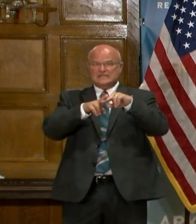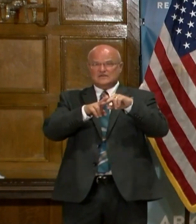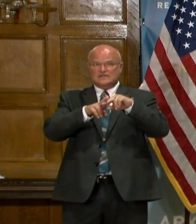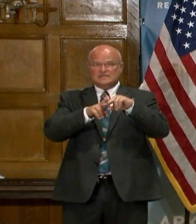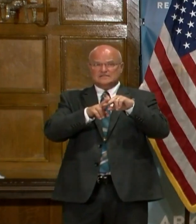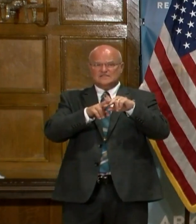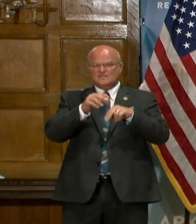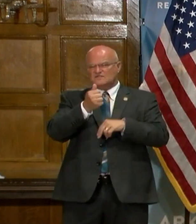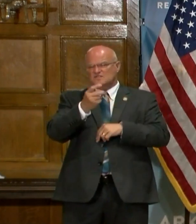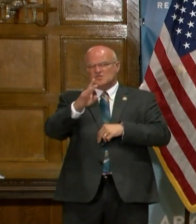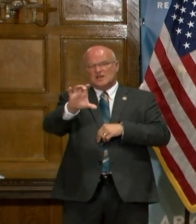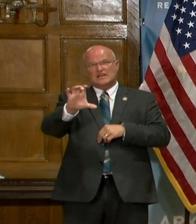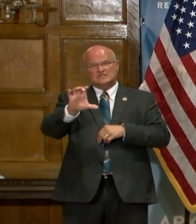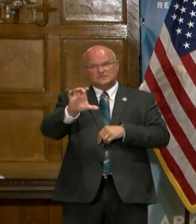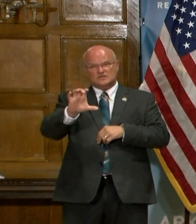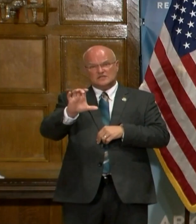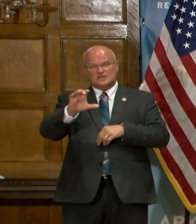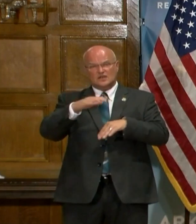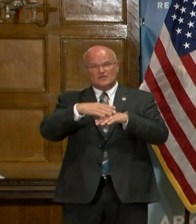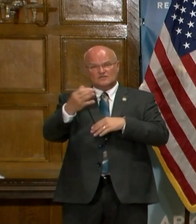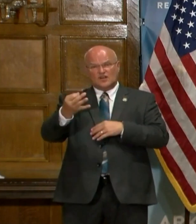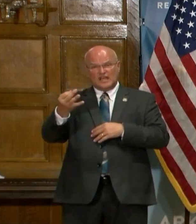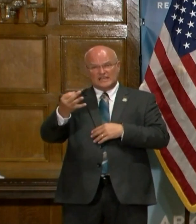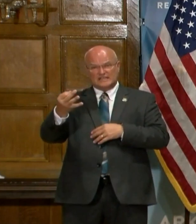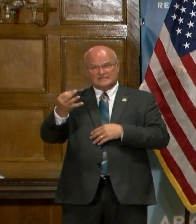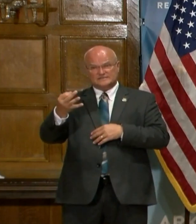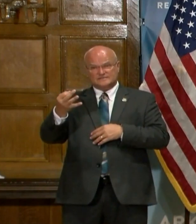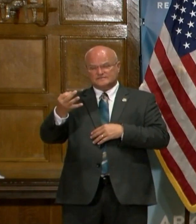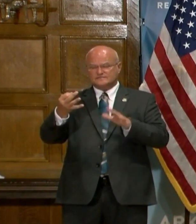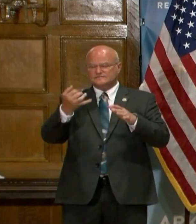of a couple of hundred on